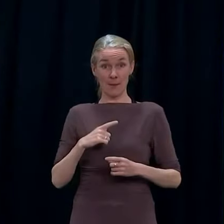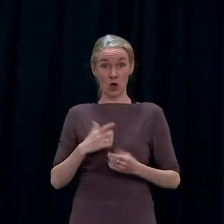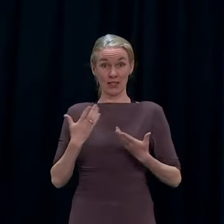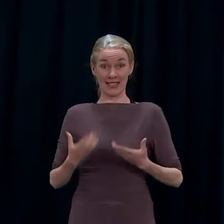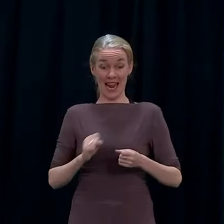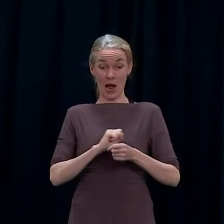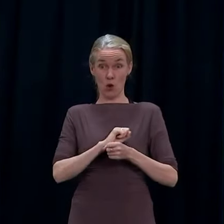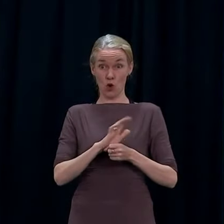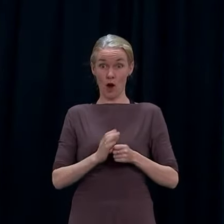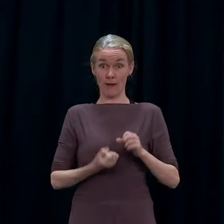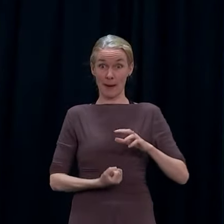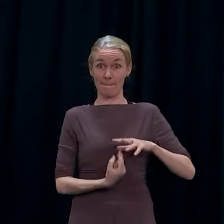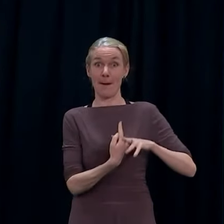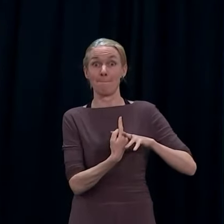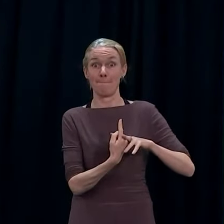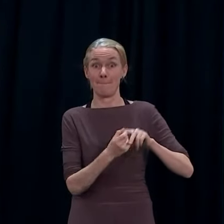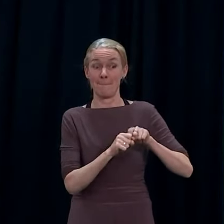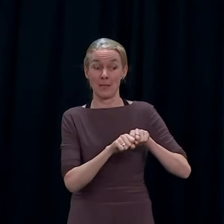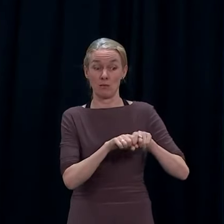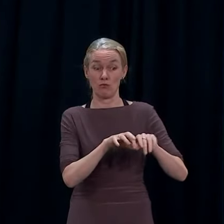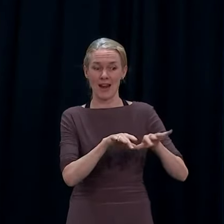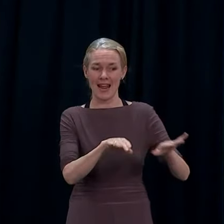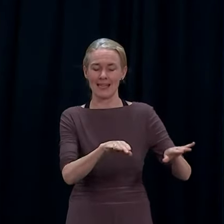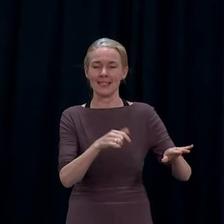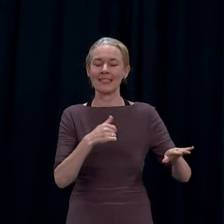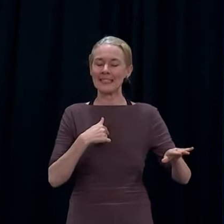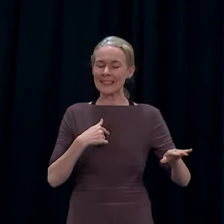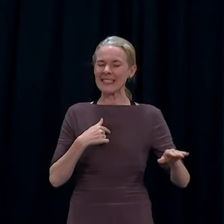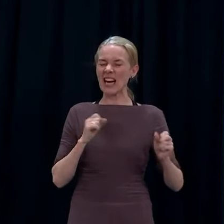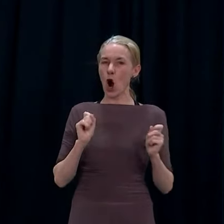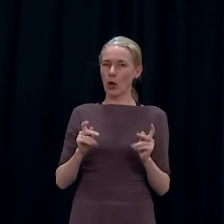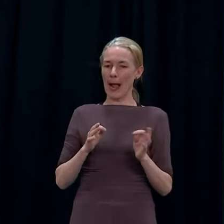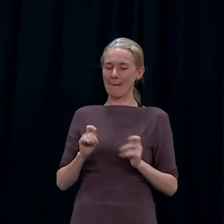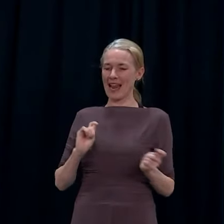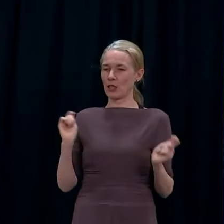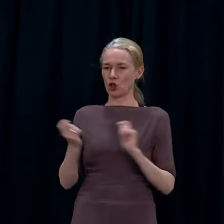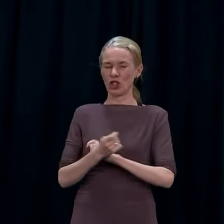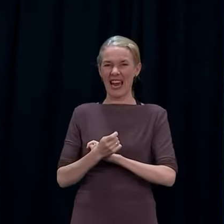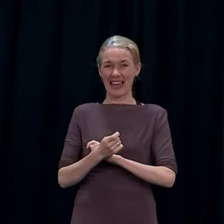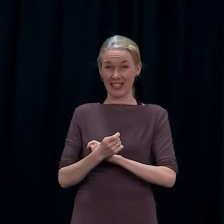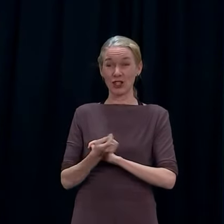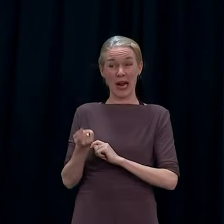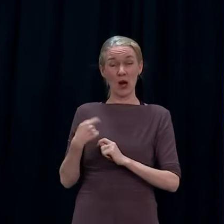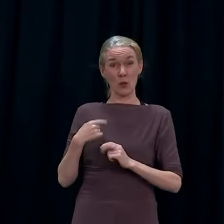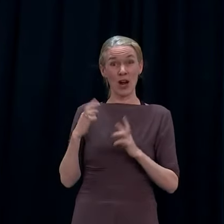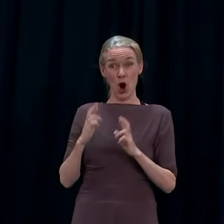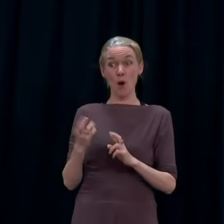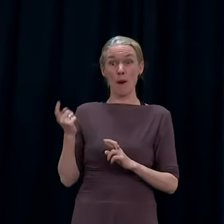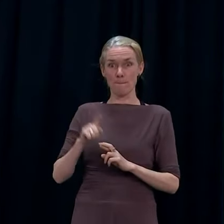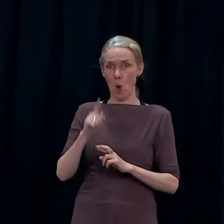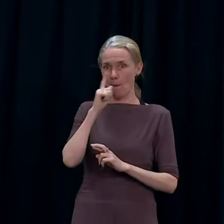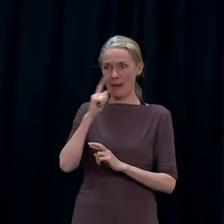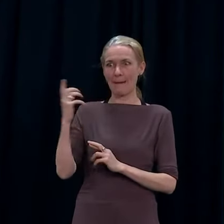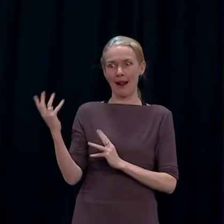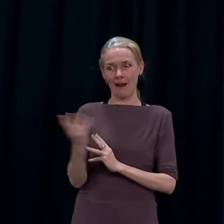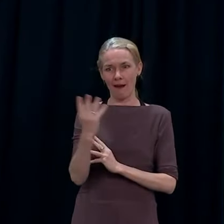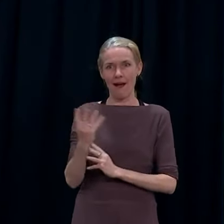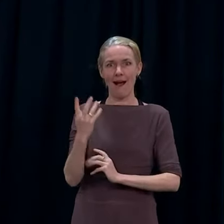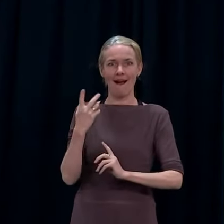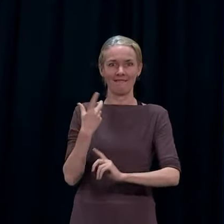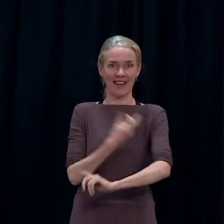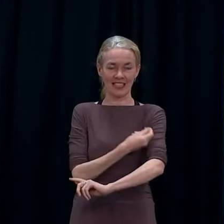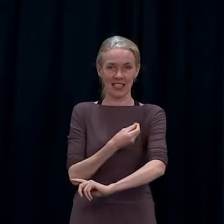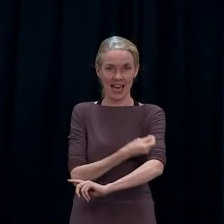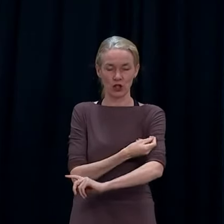to be vaccinated. And to support that, we are working very hard to up the supply that we have in the country to try and